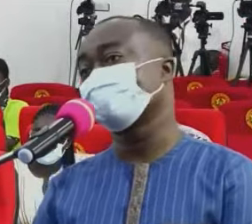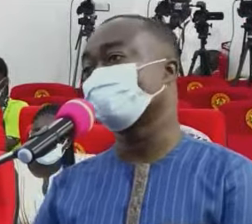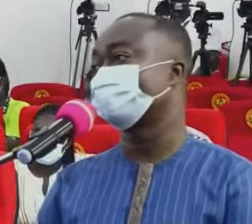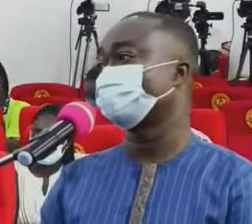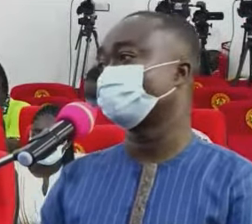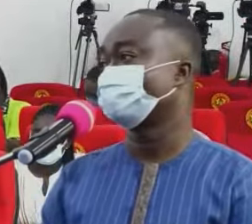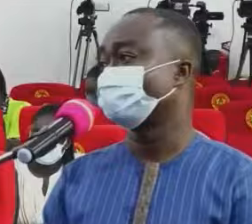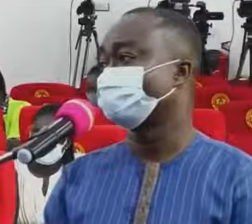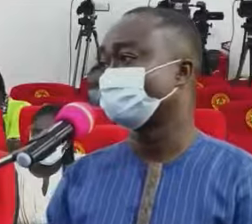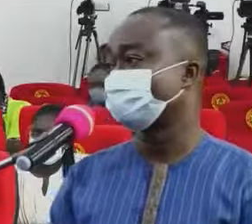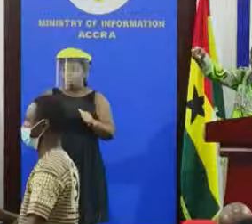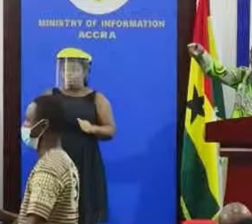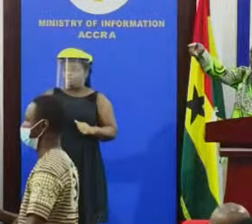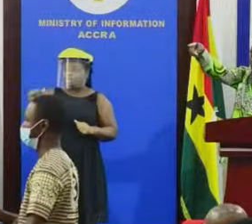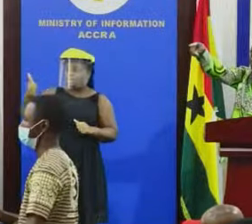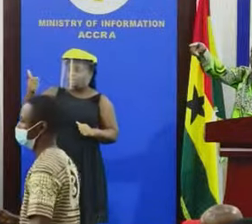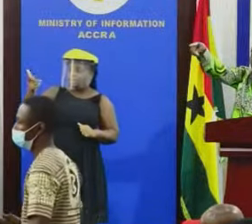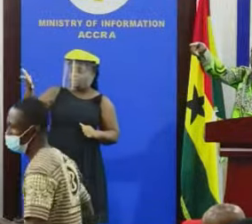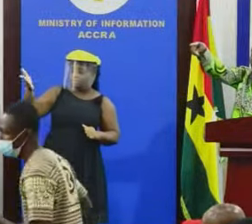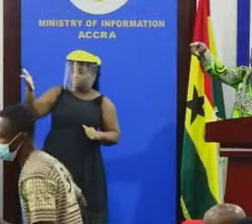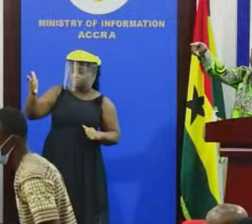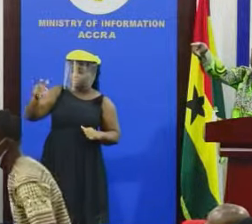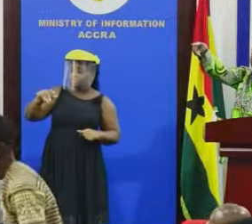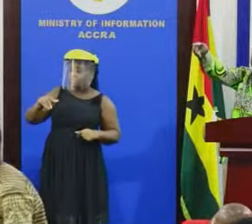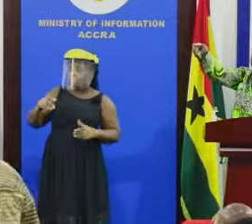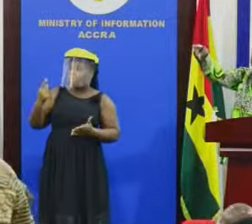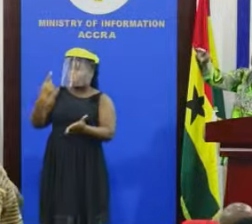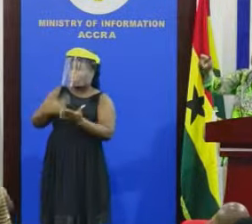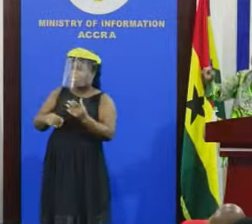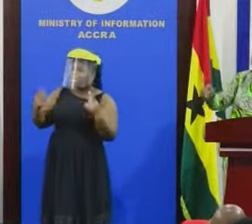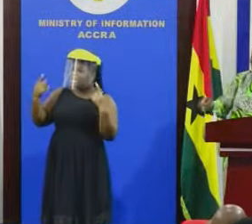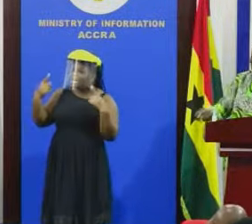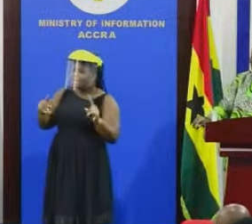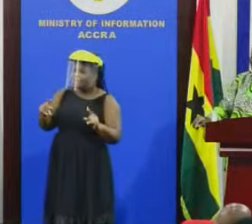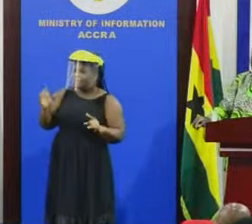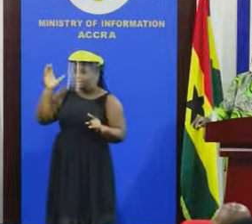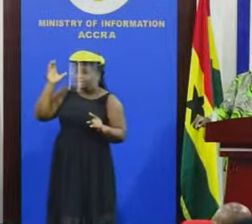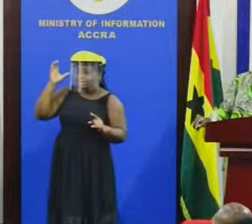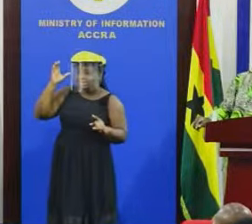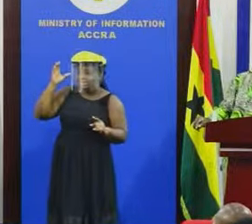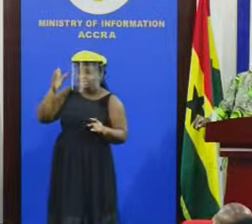have not been able to. Do you have any follow-up on it? Yeah, quickly.